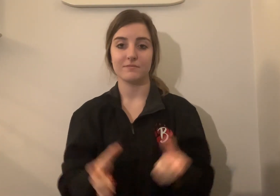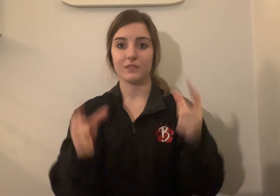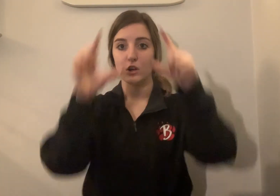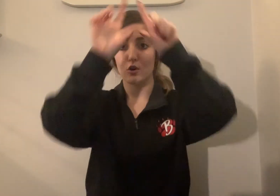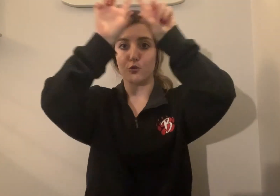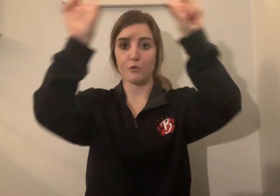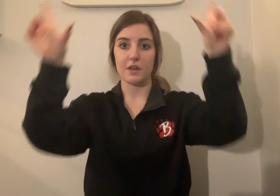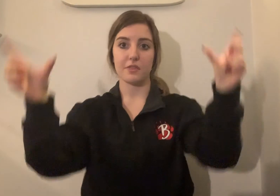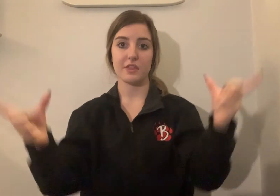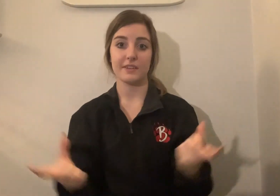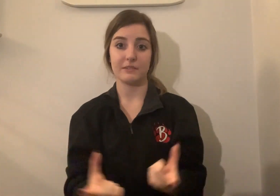Wreath.